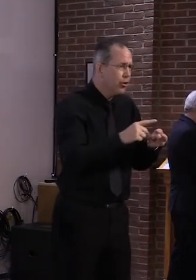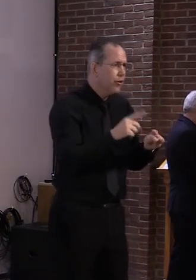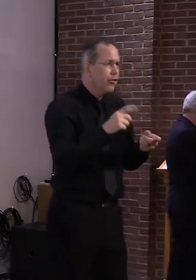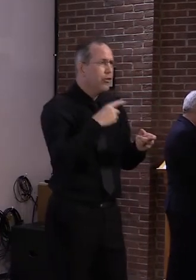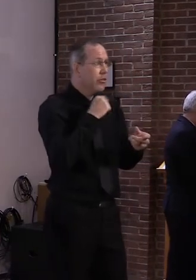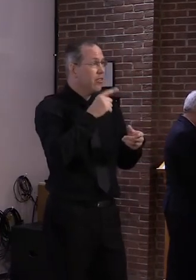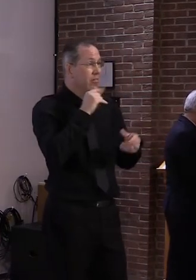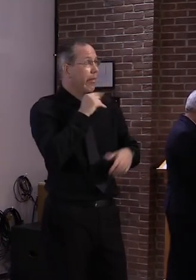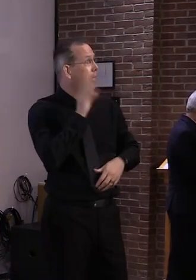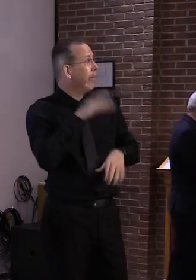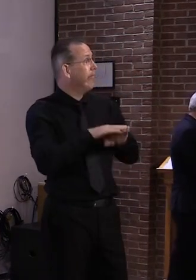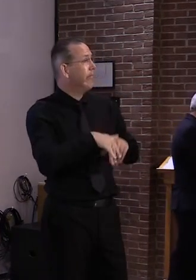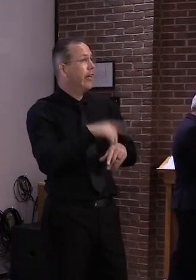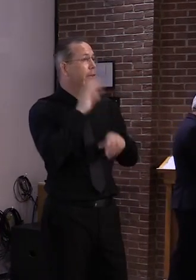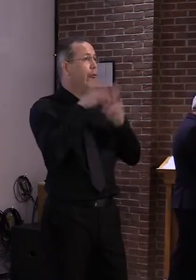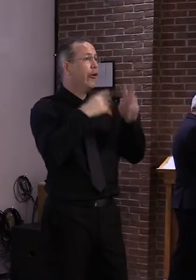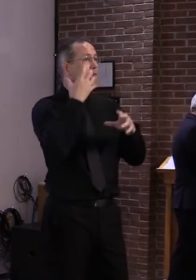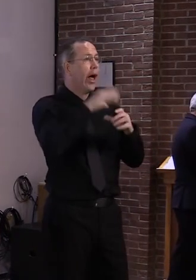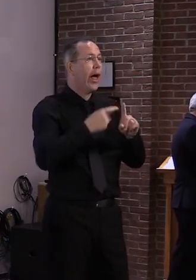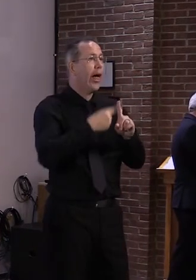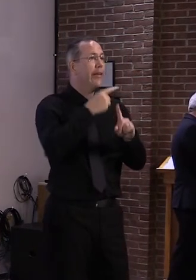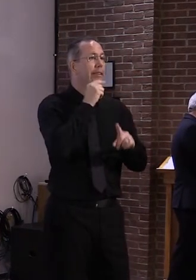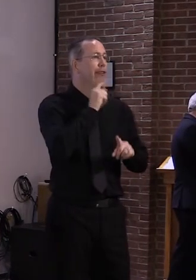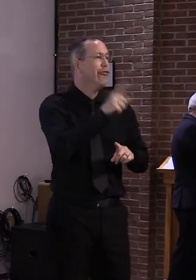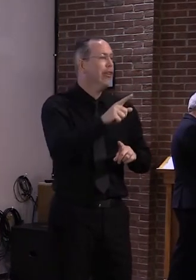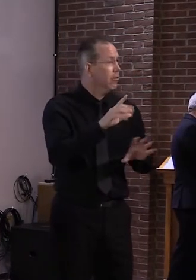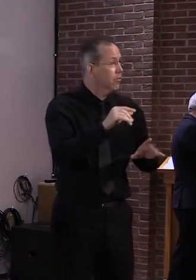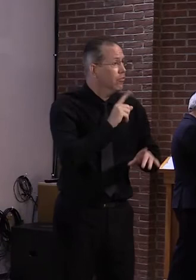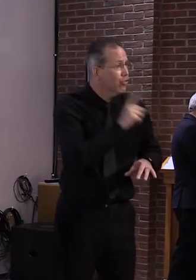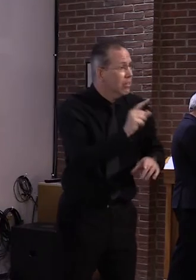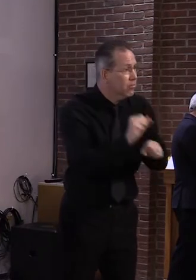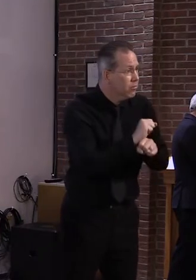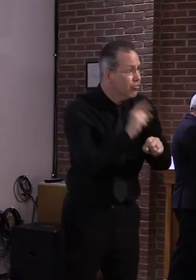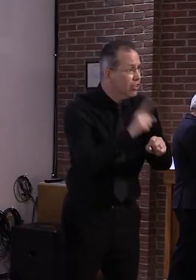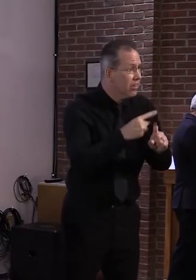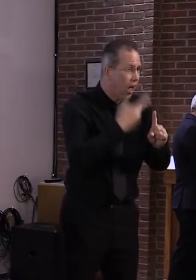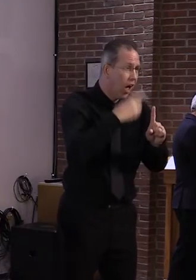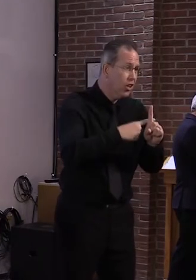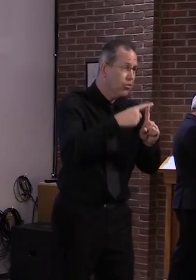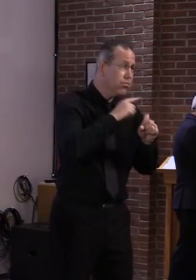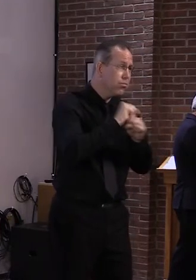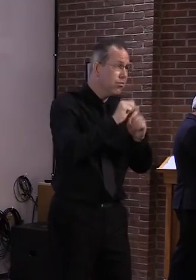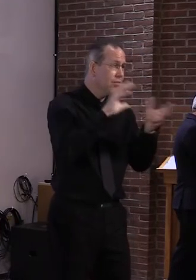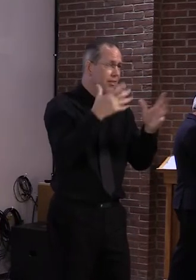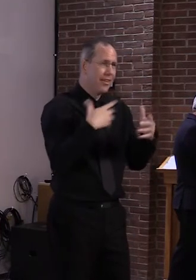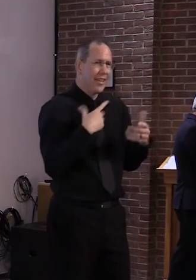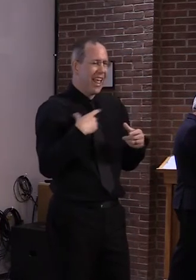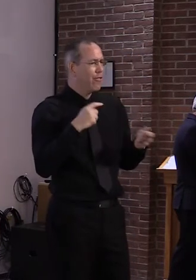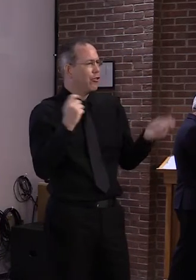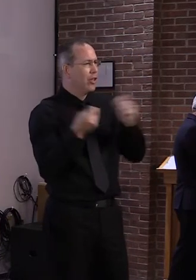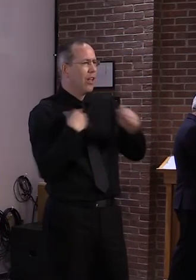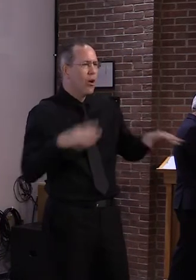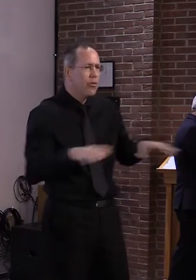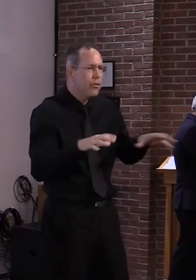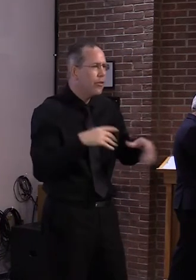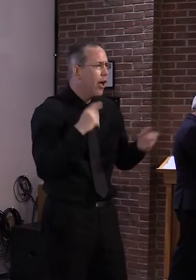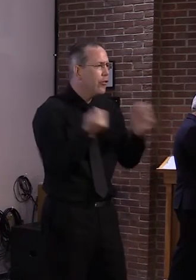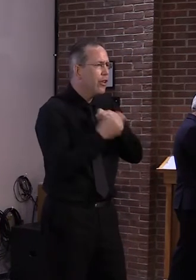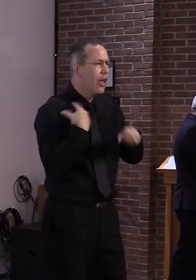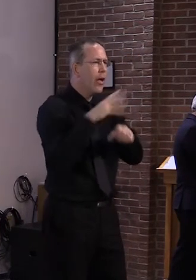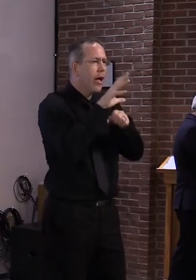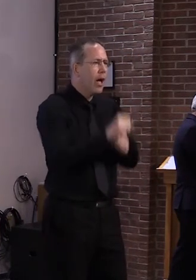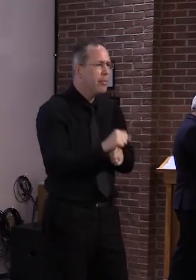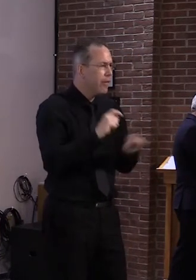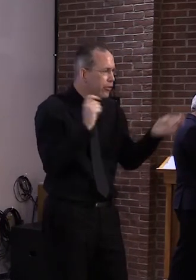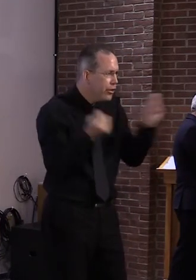We've adopted many measures and proposed many to do just that, and we'll continue to have to advocate for that.